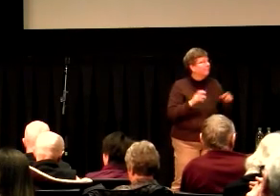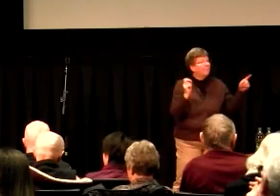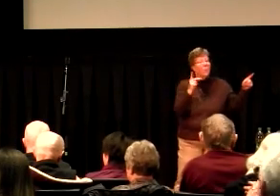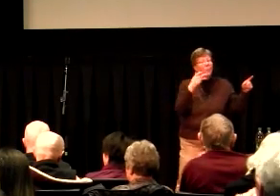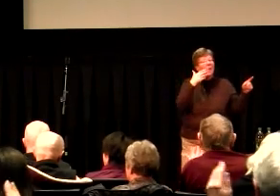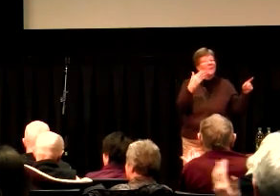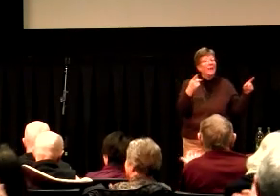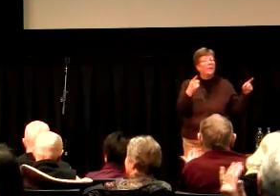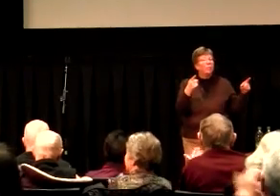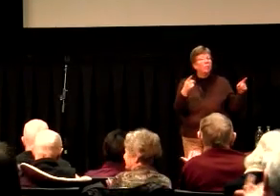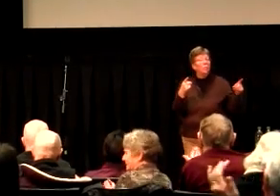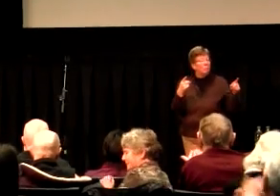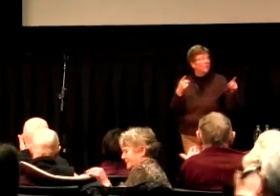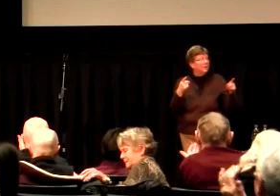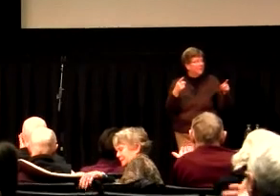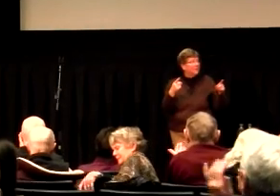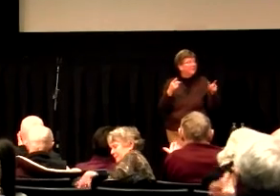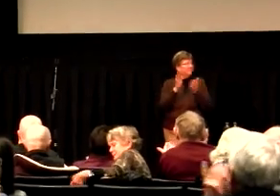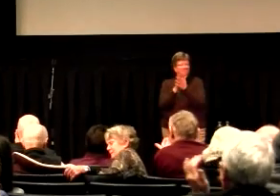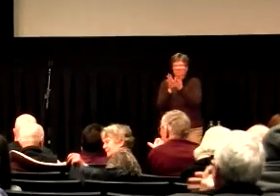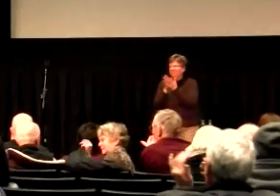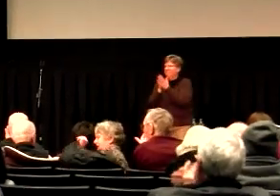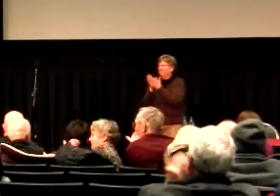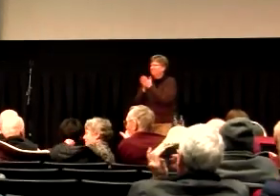Okay, thank you, Anna.